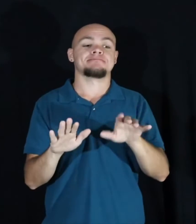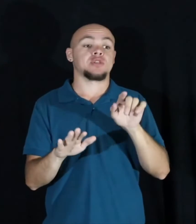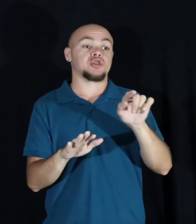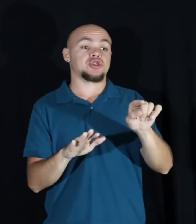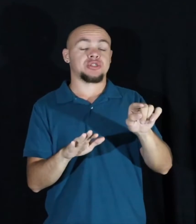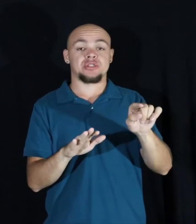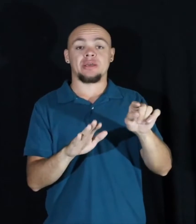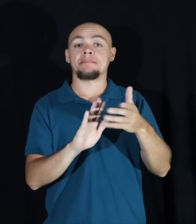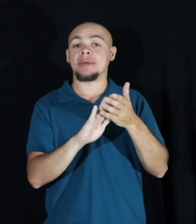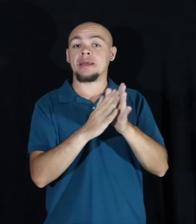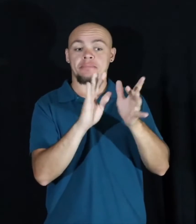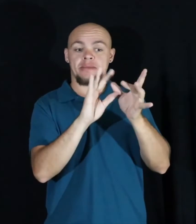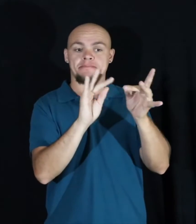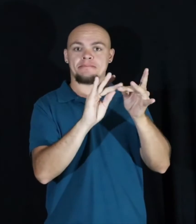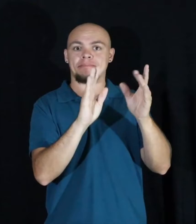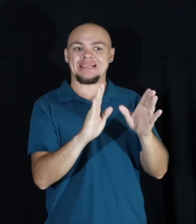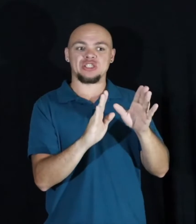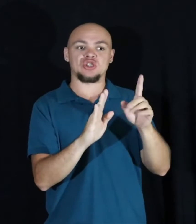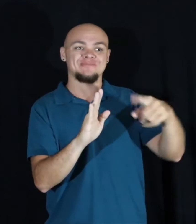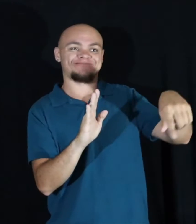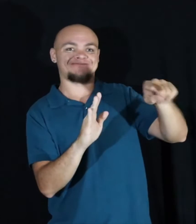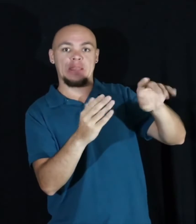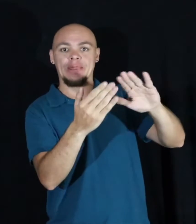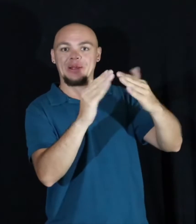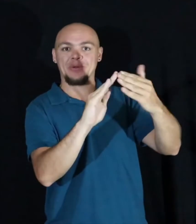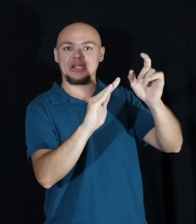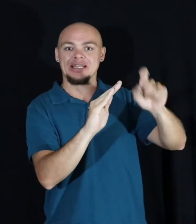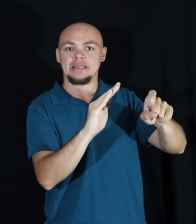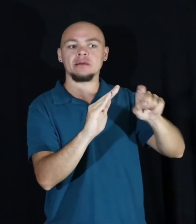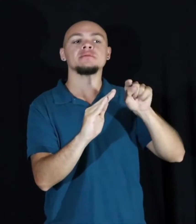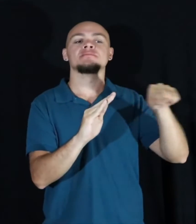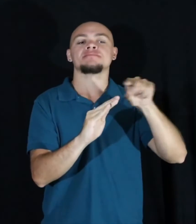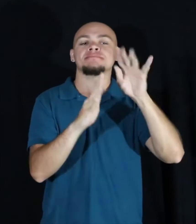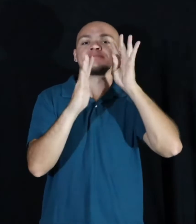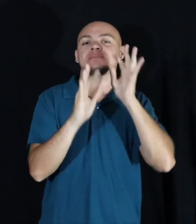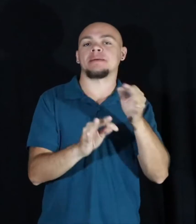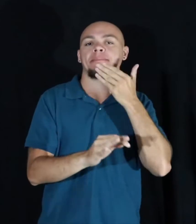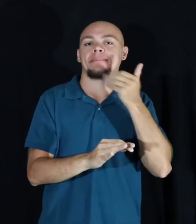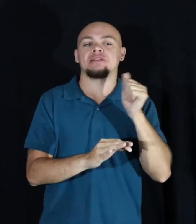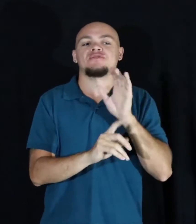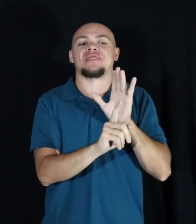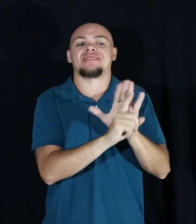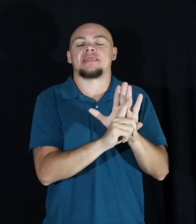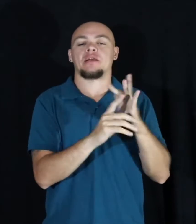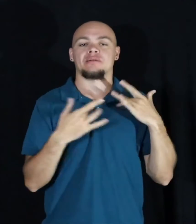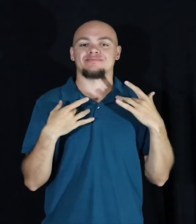going to be the messenger that they needed so that they could make the best decision for their health care.